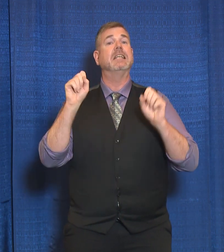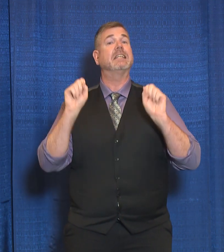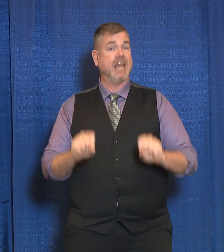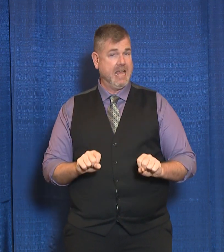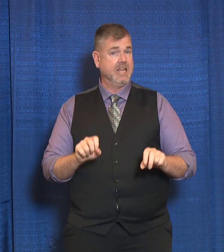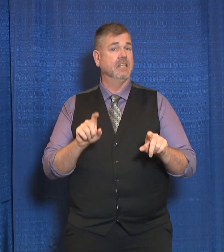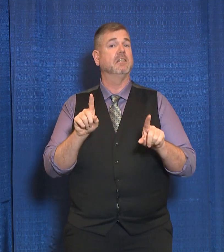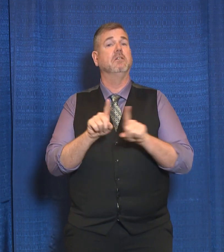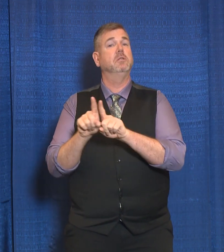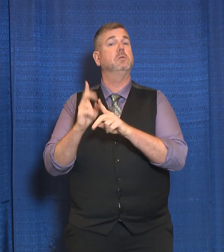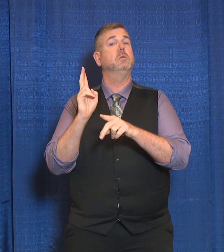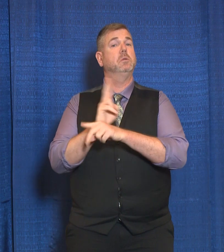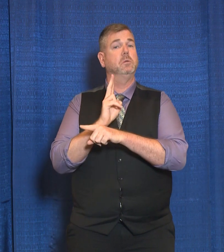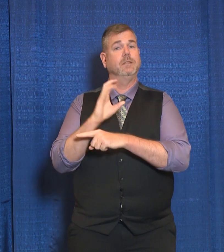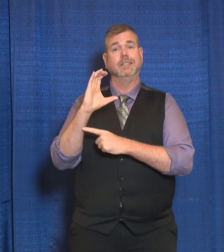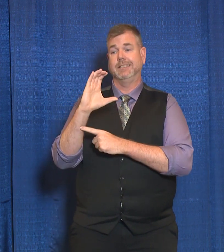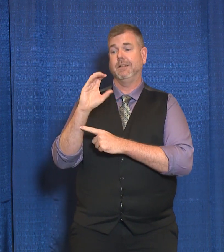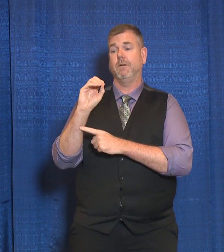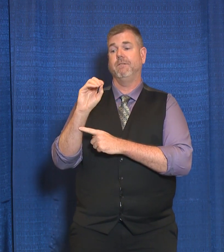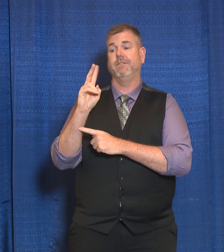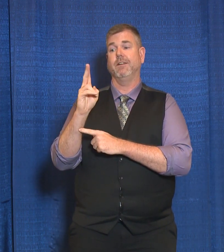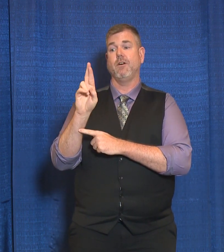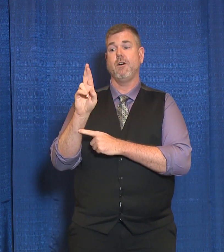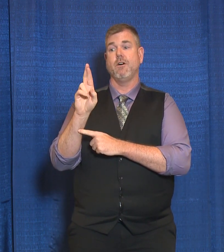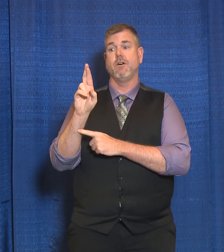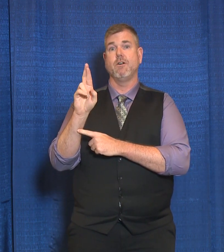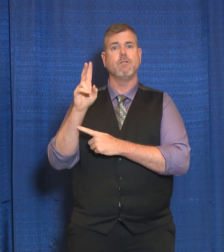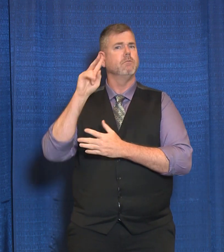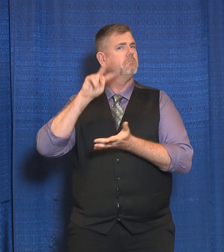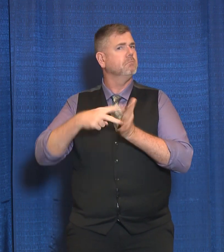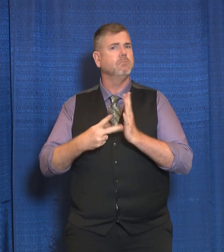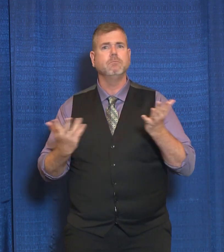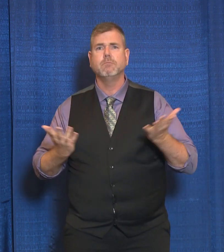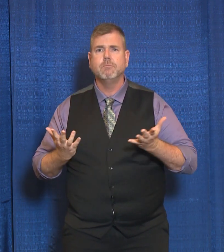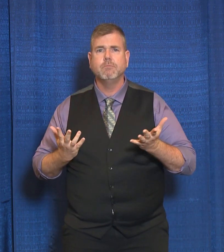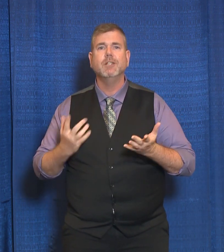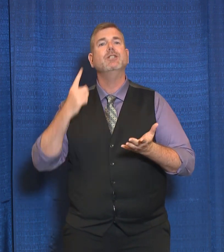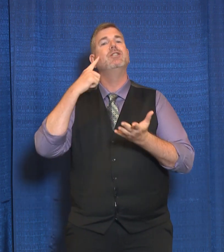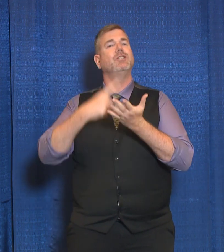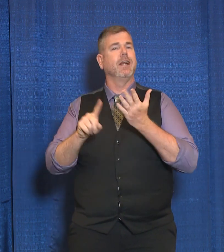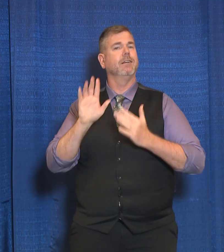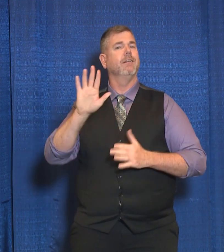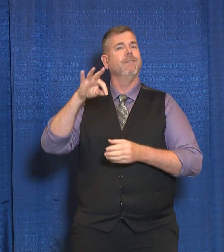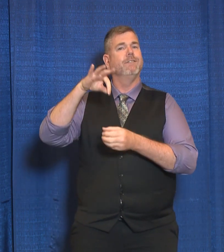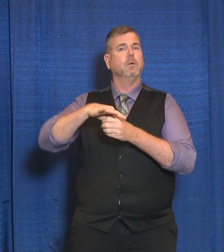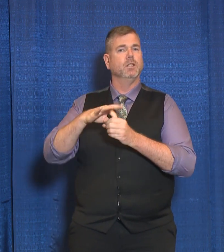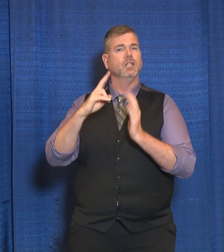You can also use COVR to check your voter registration status.